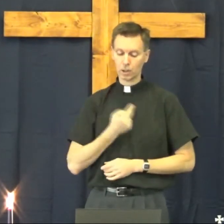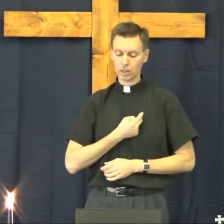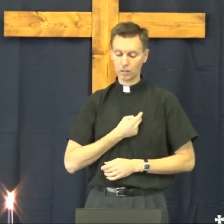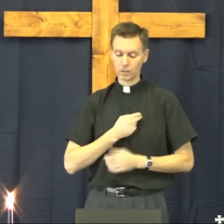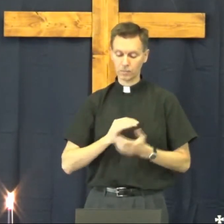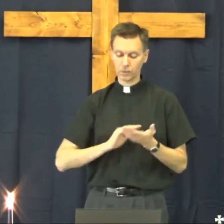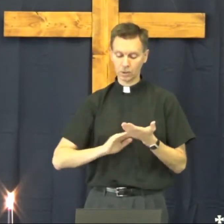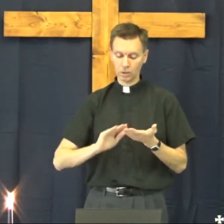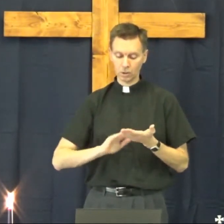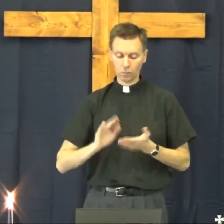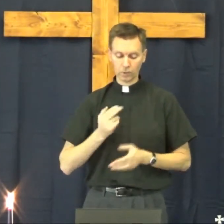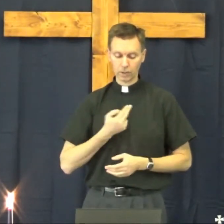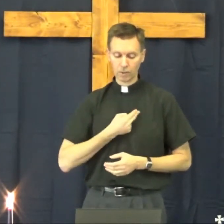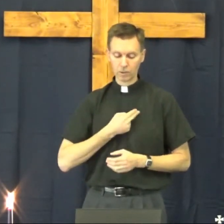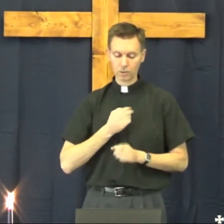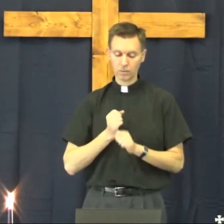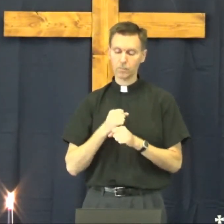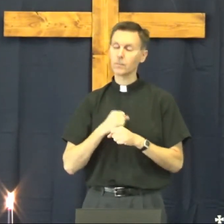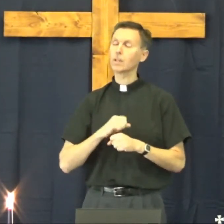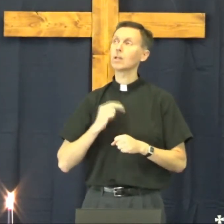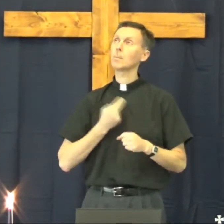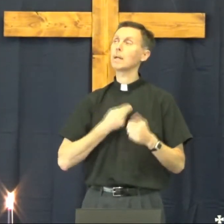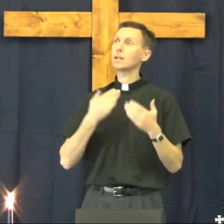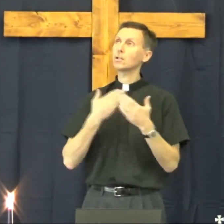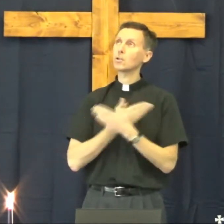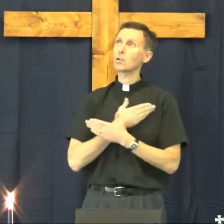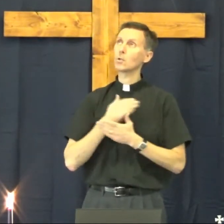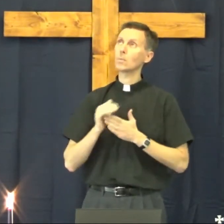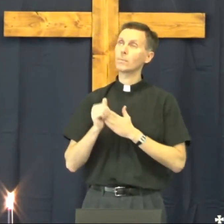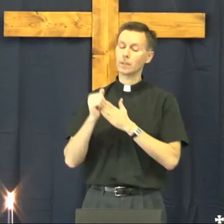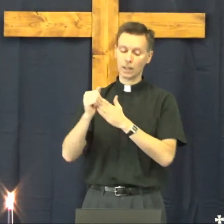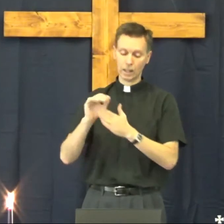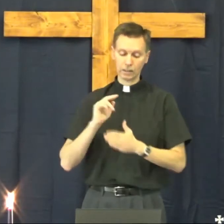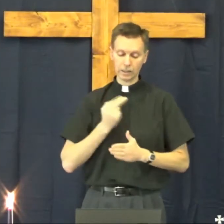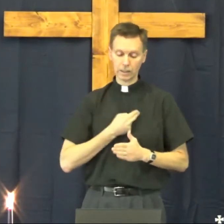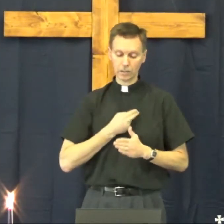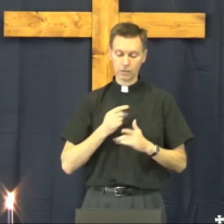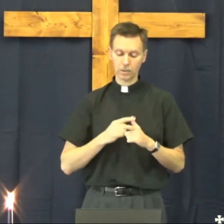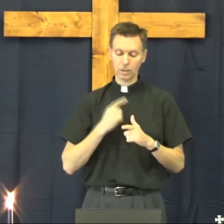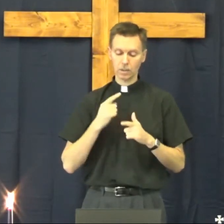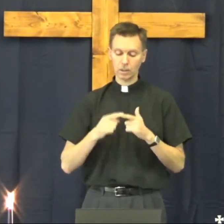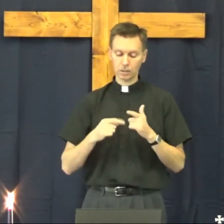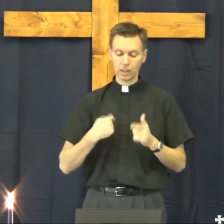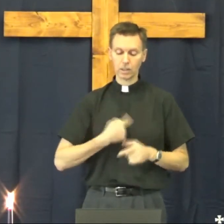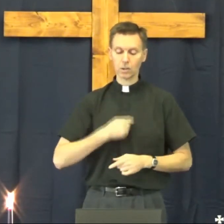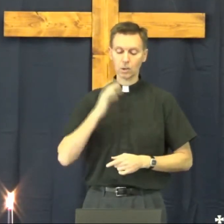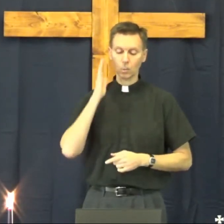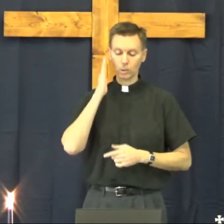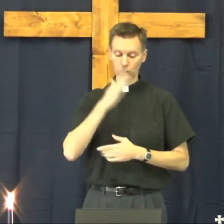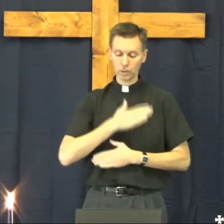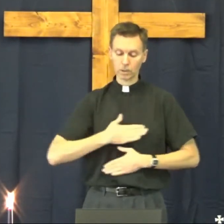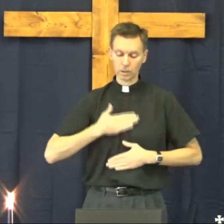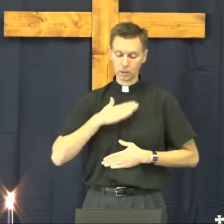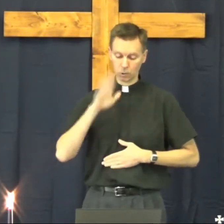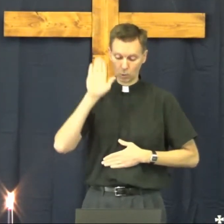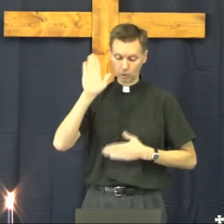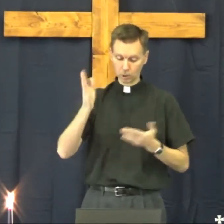us. Forgive us, make us new, and lead us. Then we will enjoy your